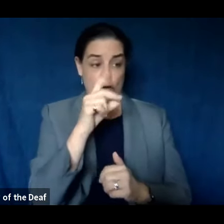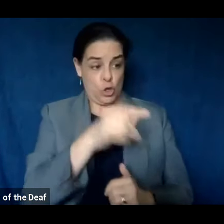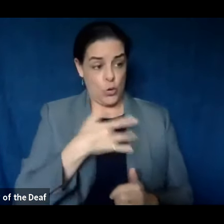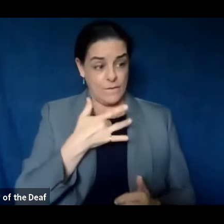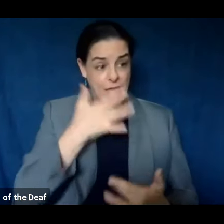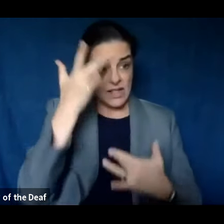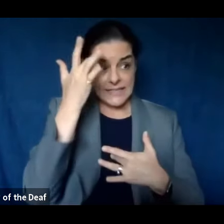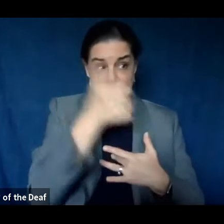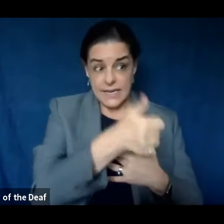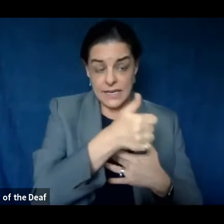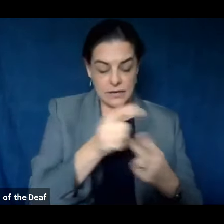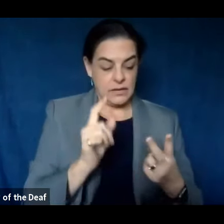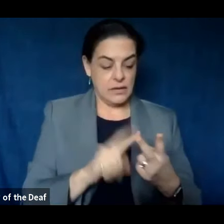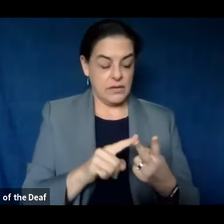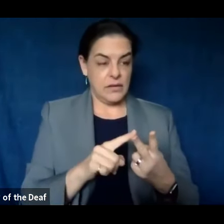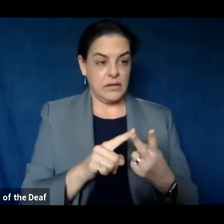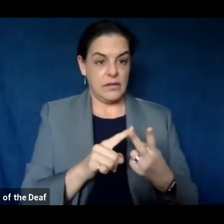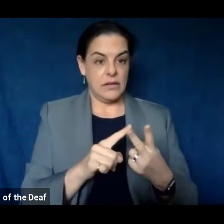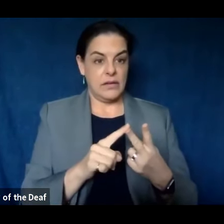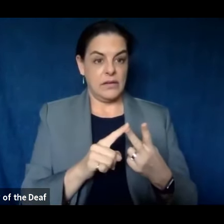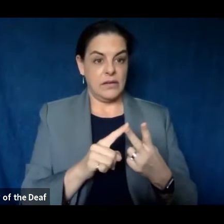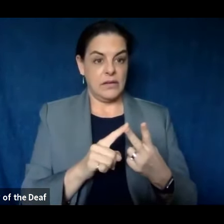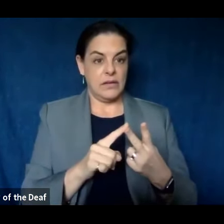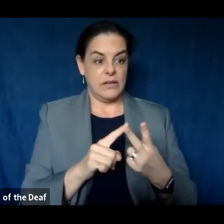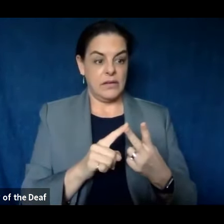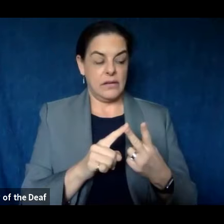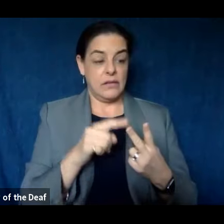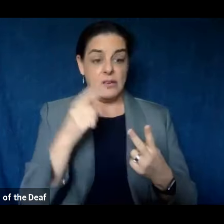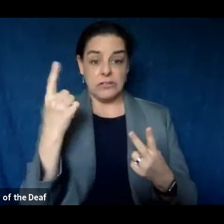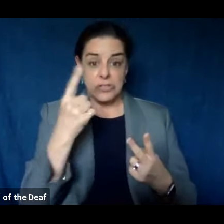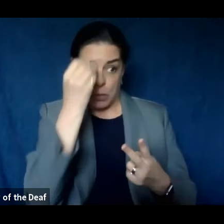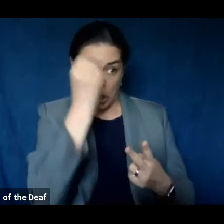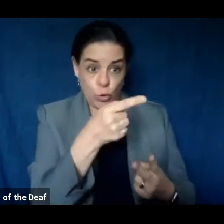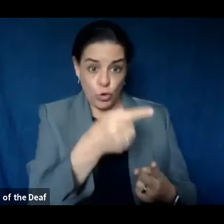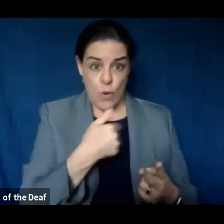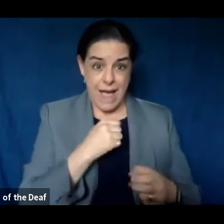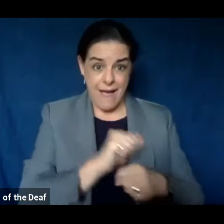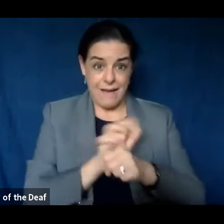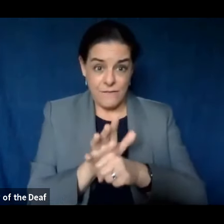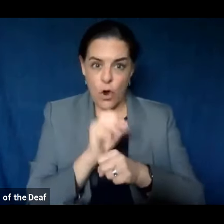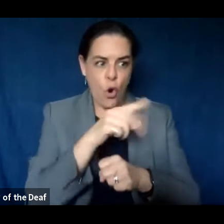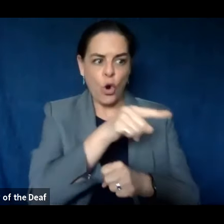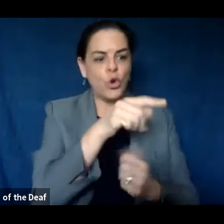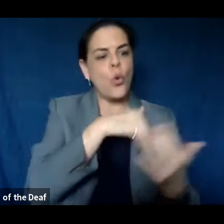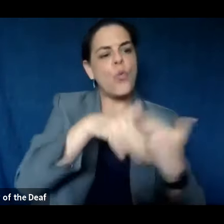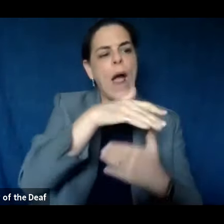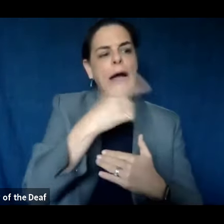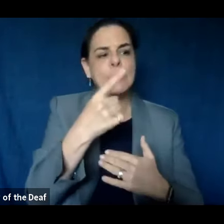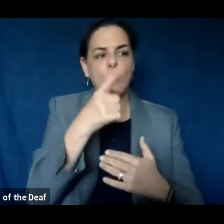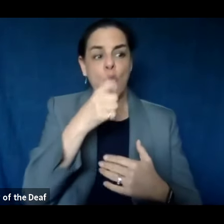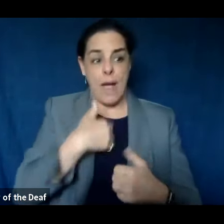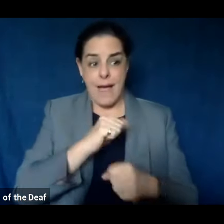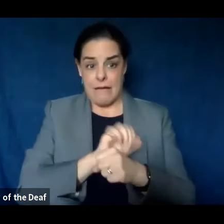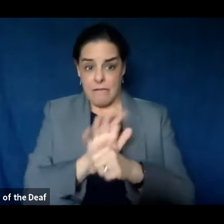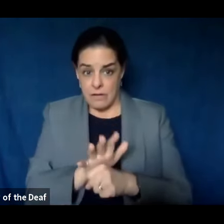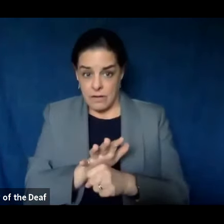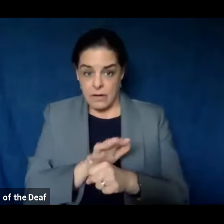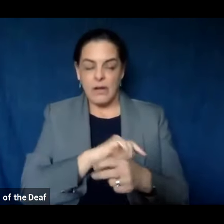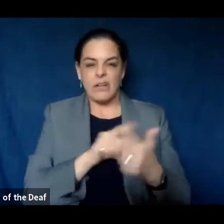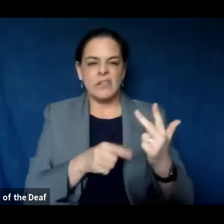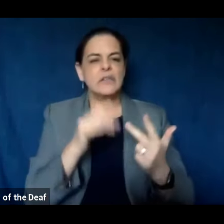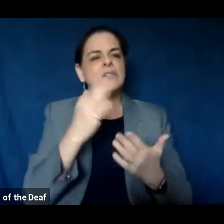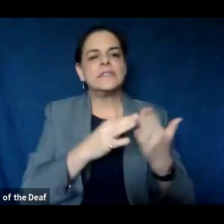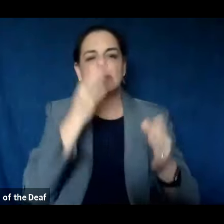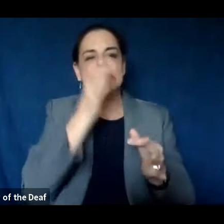ill? Have you been told if you've been, have COVID-19, or have you been exposed? And so those are some